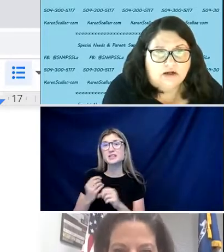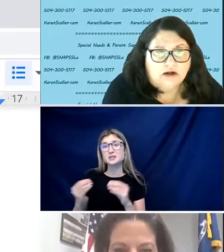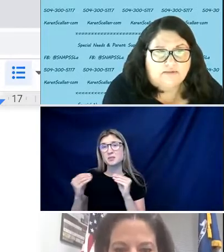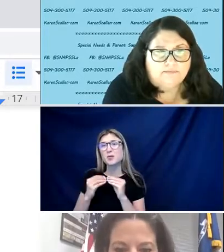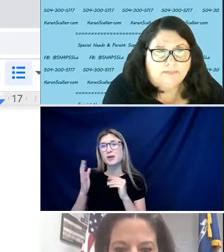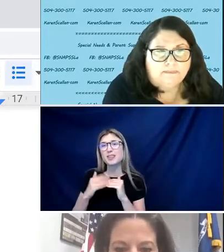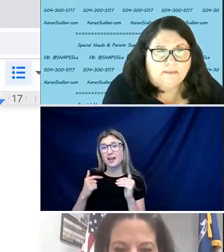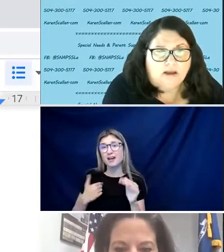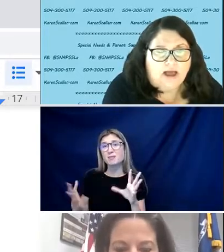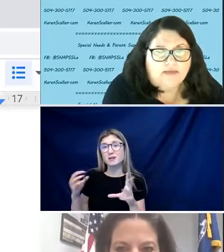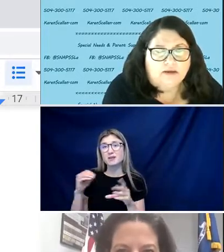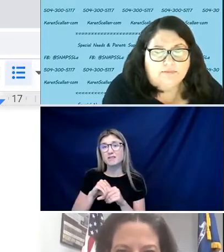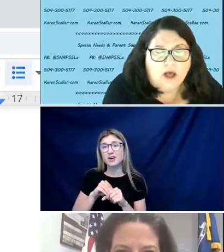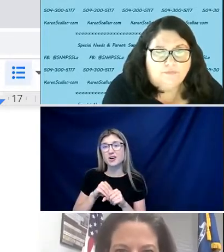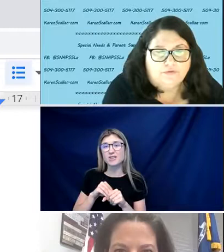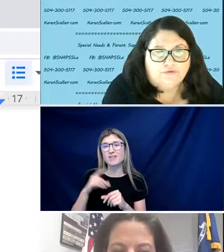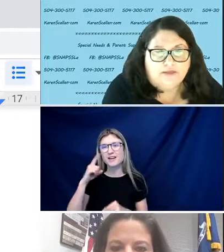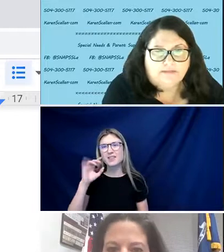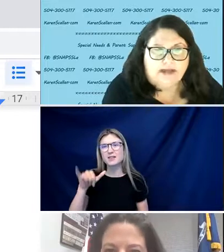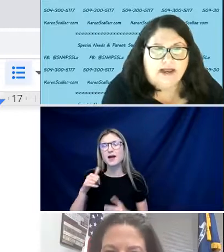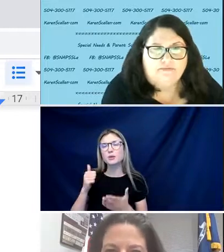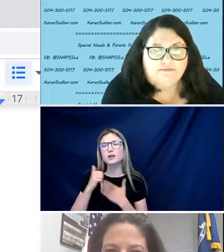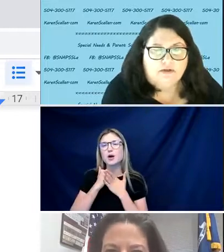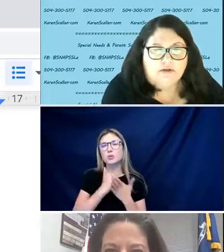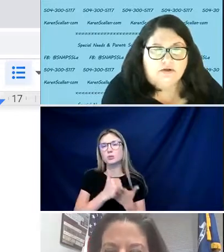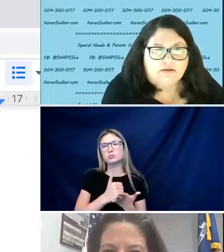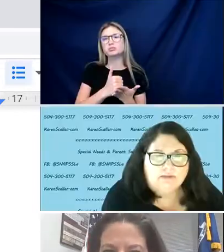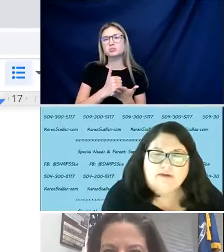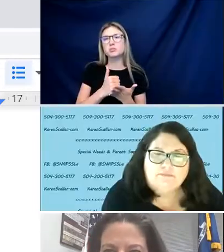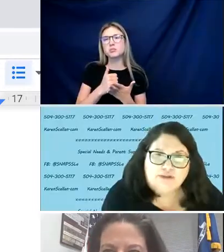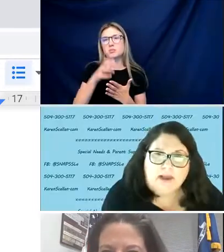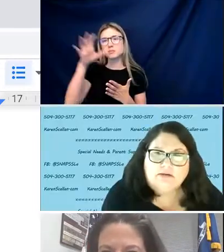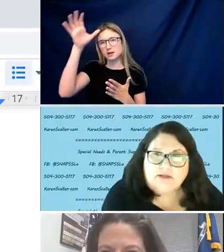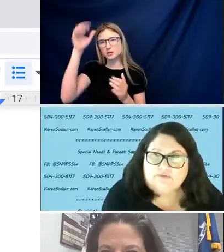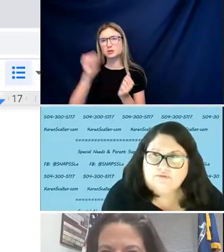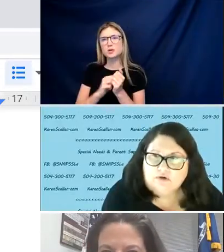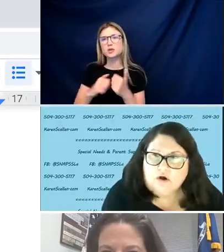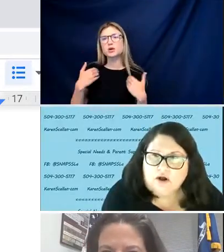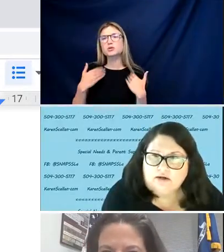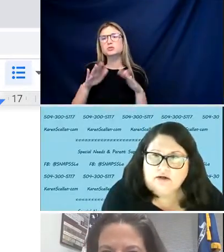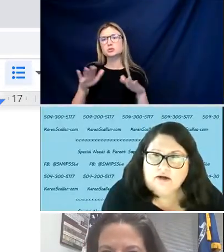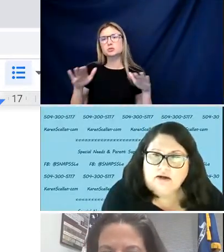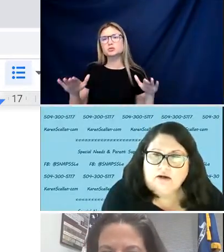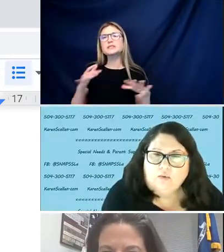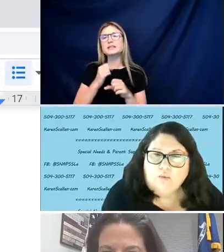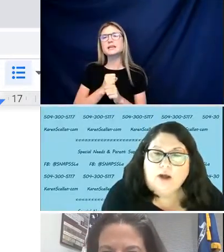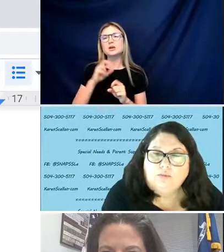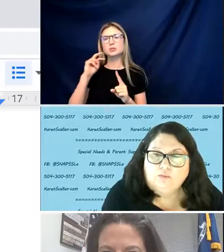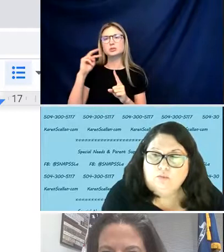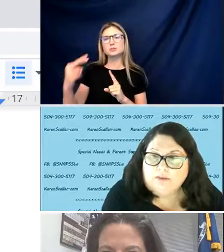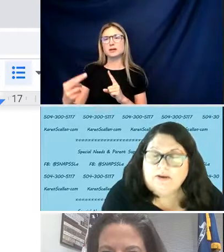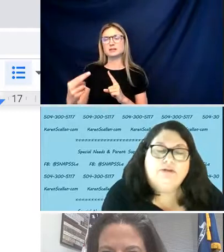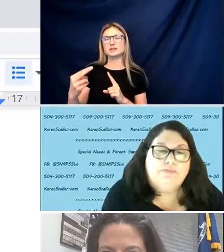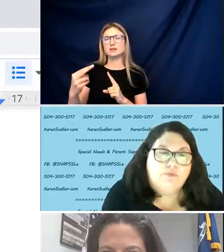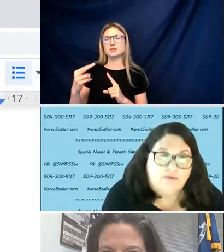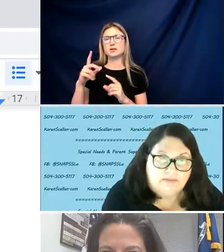it. I think it would be helpful for them to have some kind of perspective on